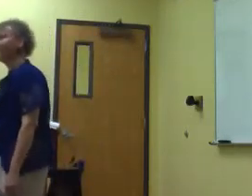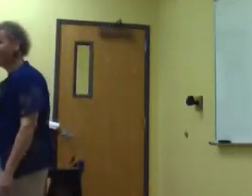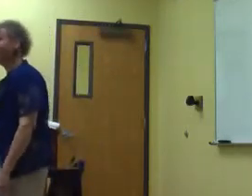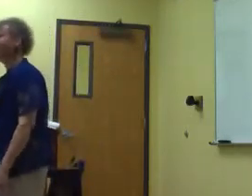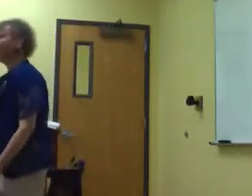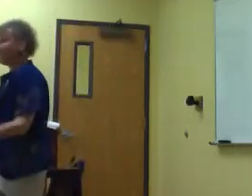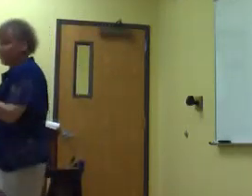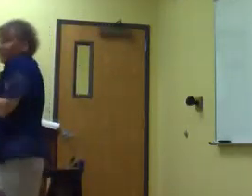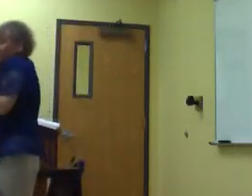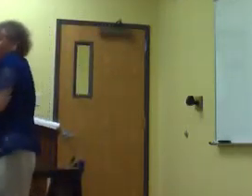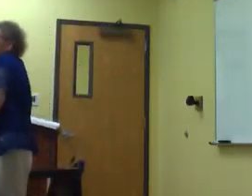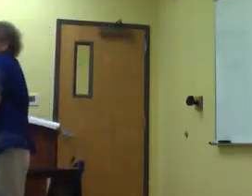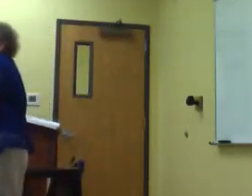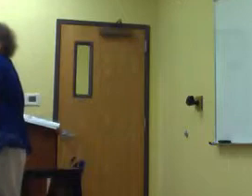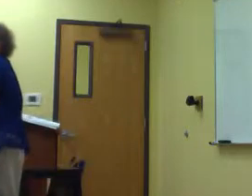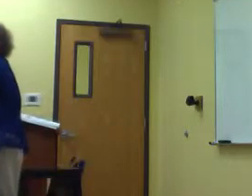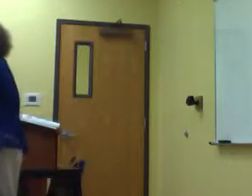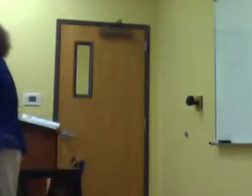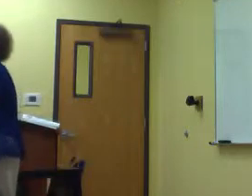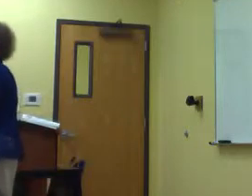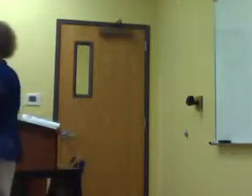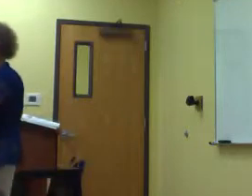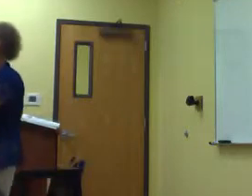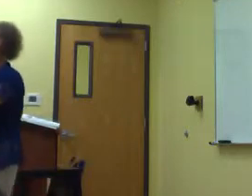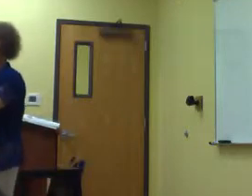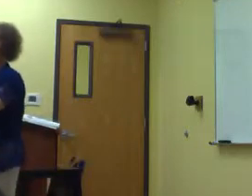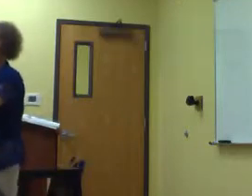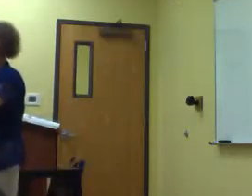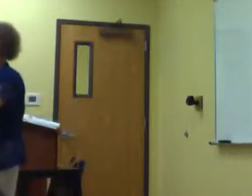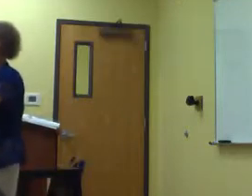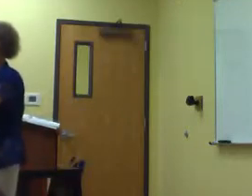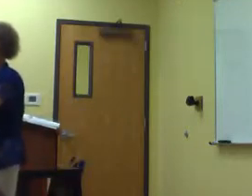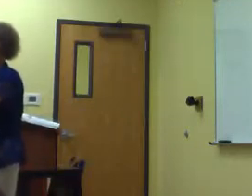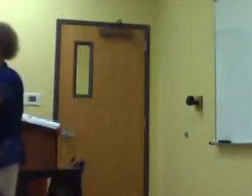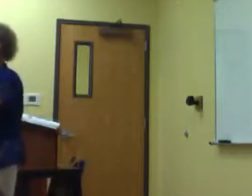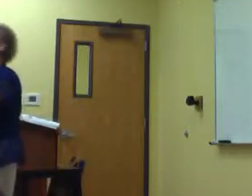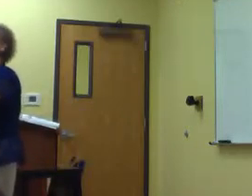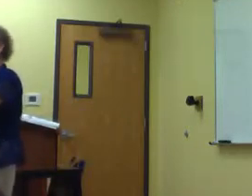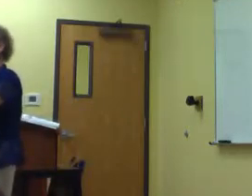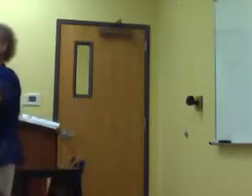uh-huh. When somebody's telling you something, that's their uh-huh. Oh, I see.